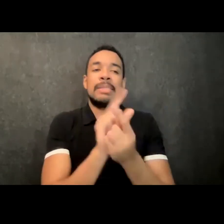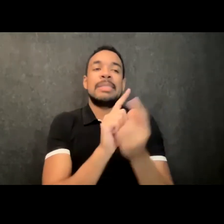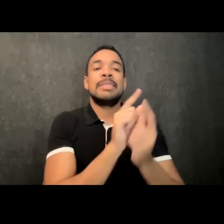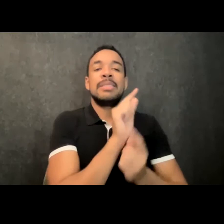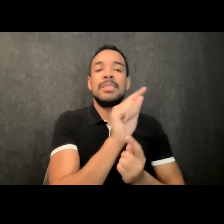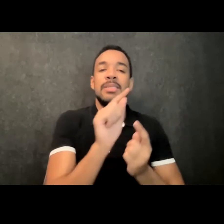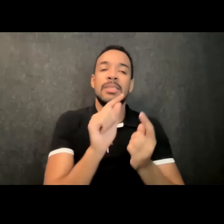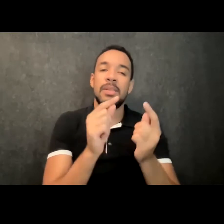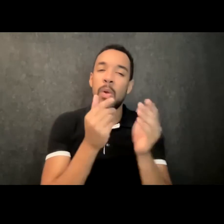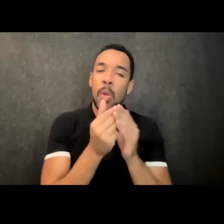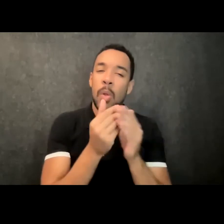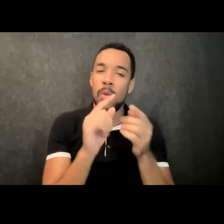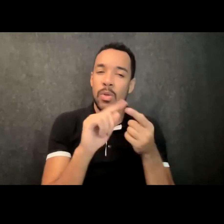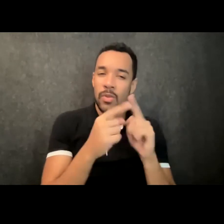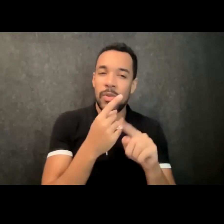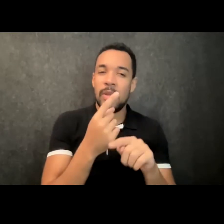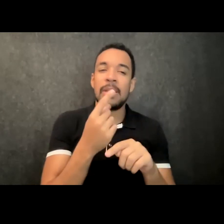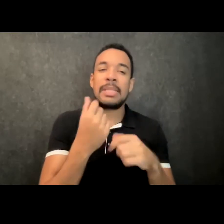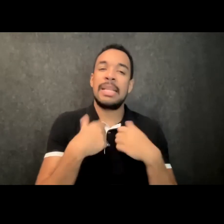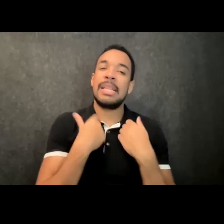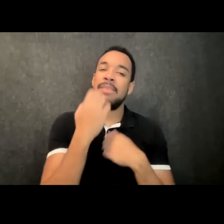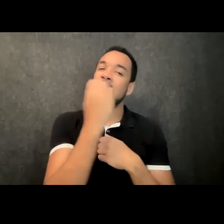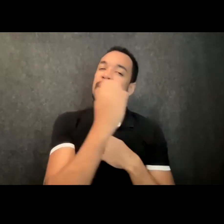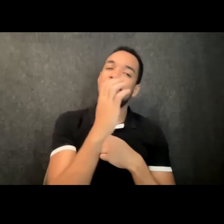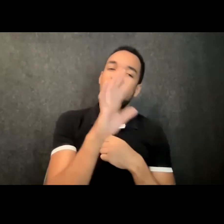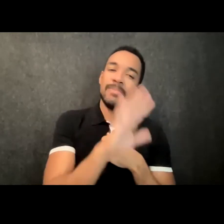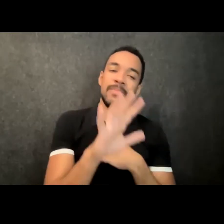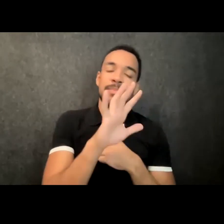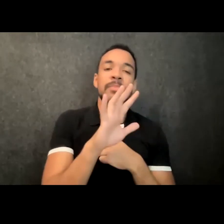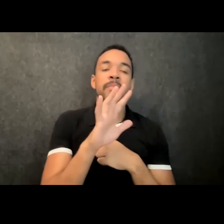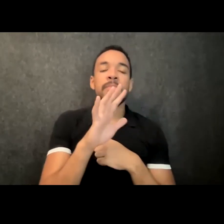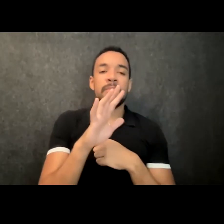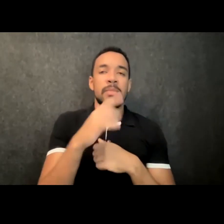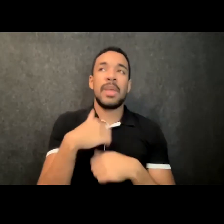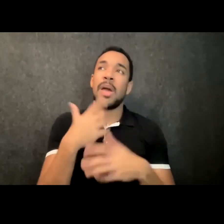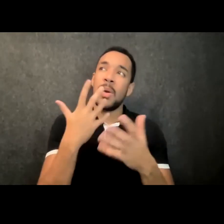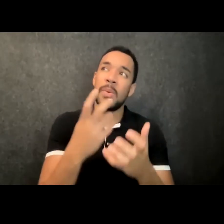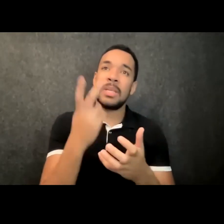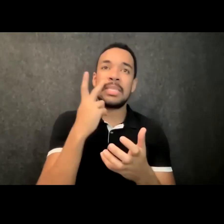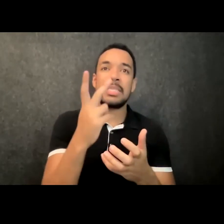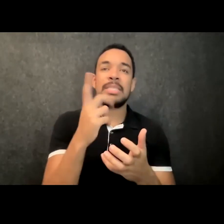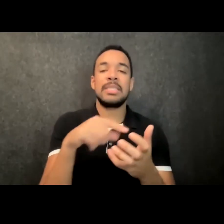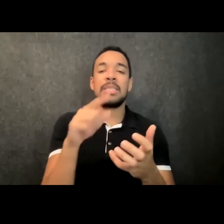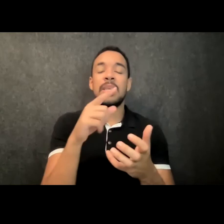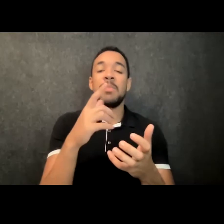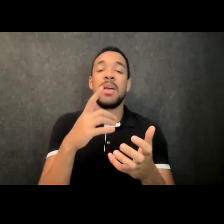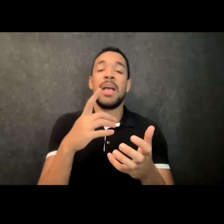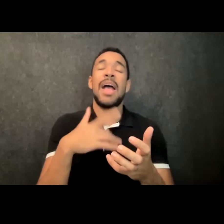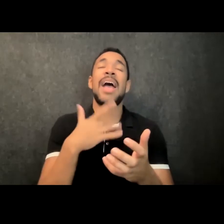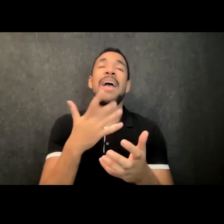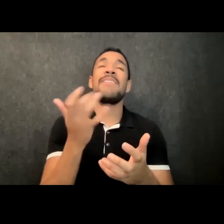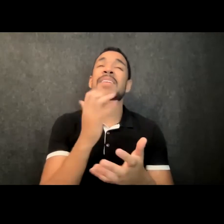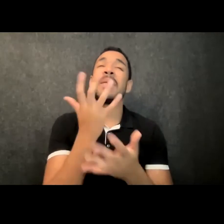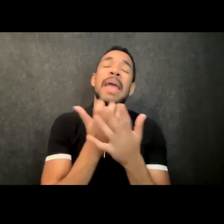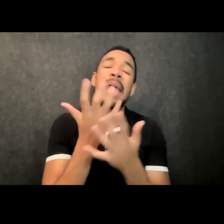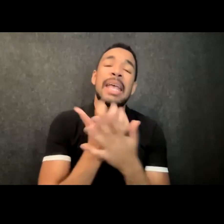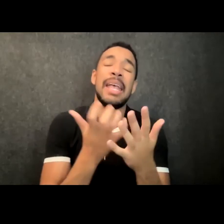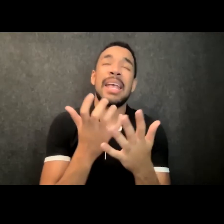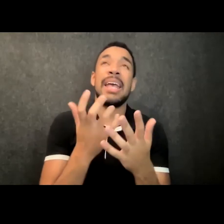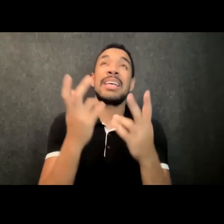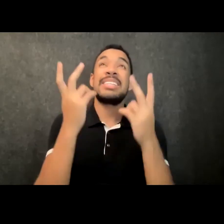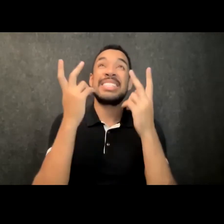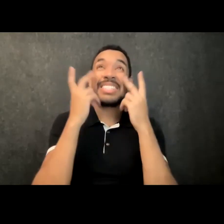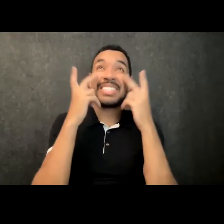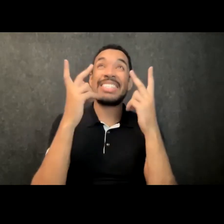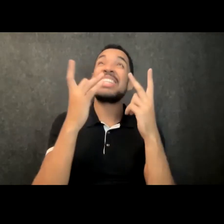that might be good to see them. I was pleading. I could feel the pressure of the fluorescent lights,